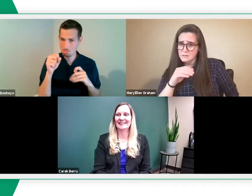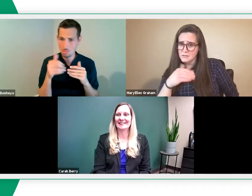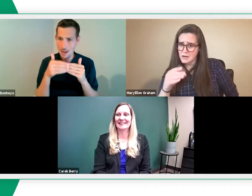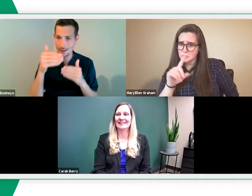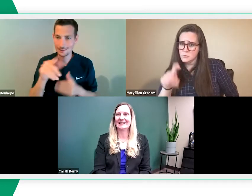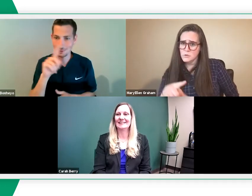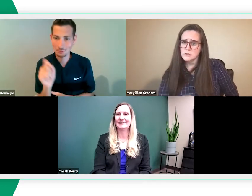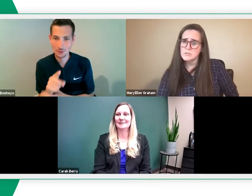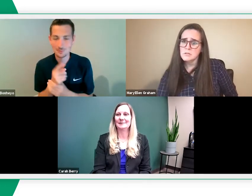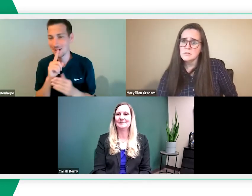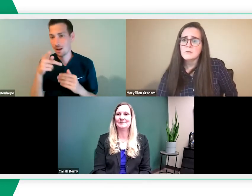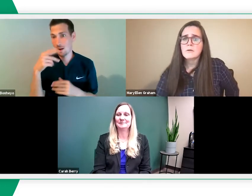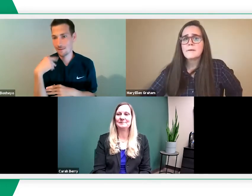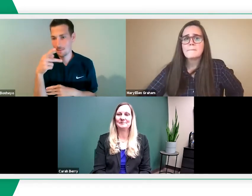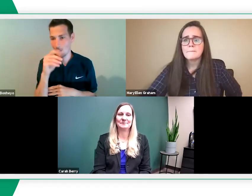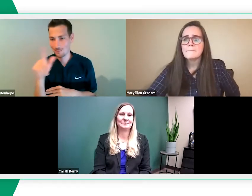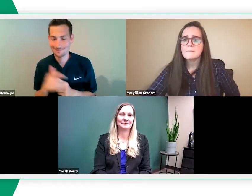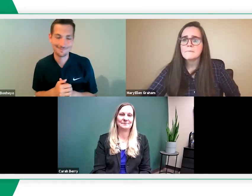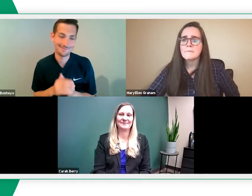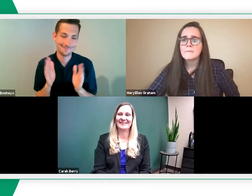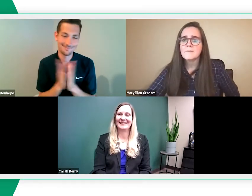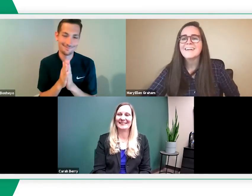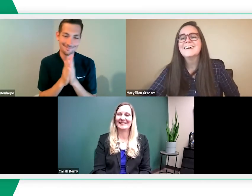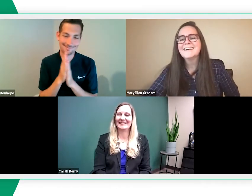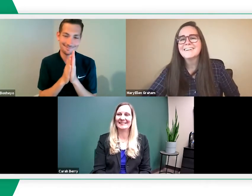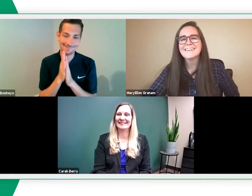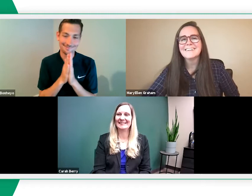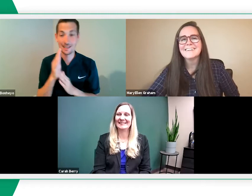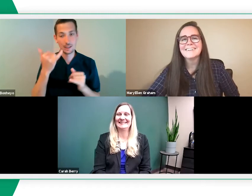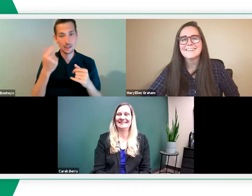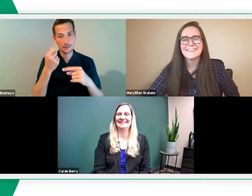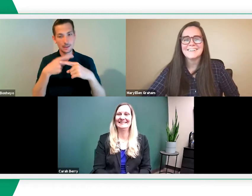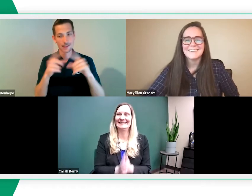Are we ready to move on to the next question? Yes, of course. We actually have another poll.